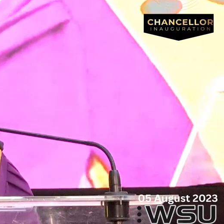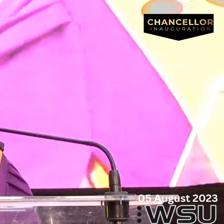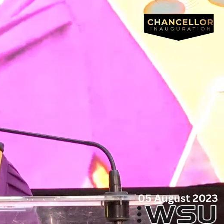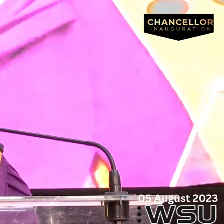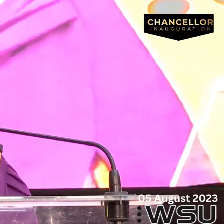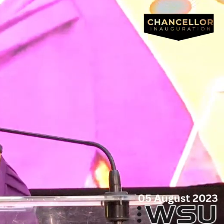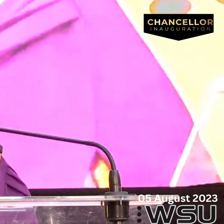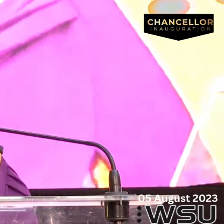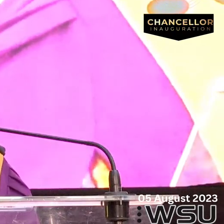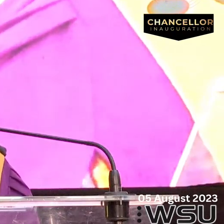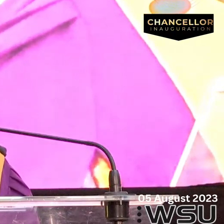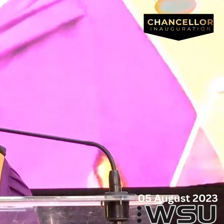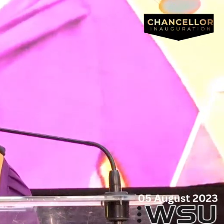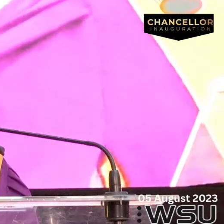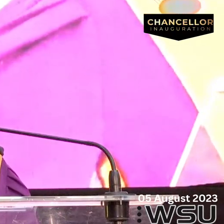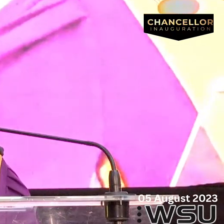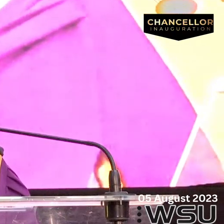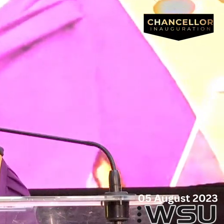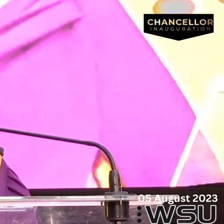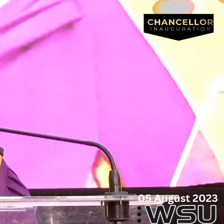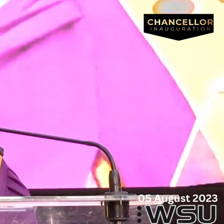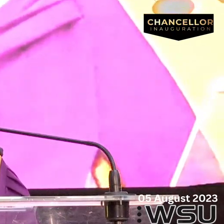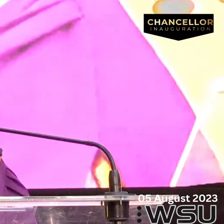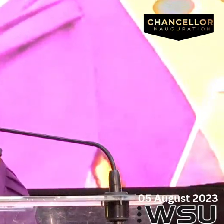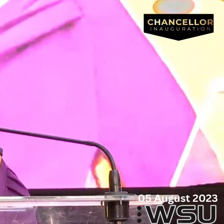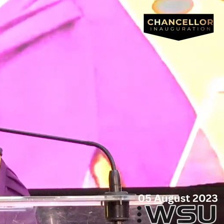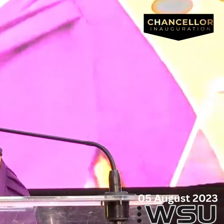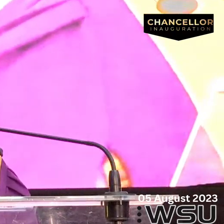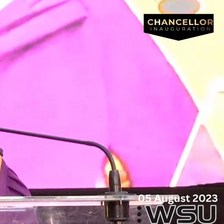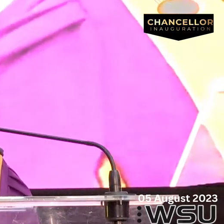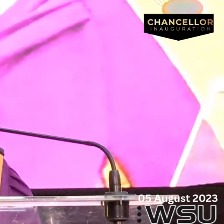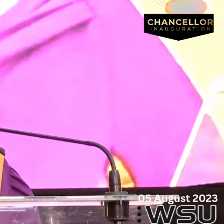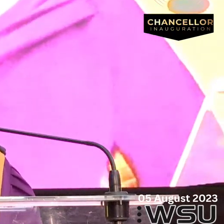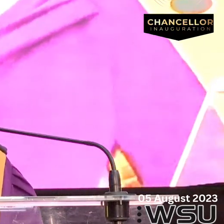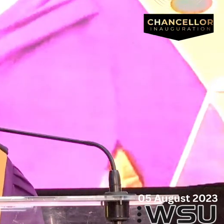be appointed the Chancellor of my alma mater.